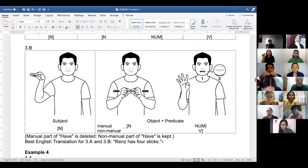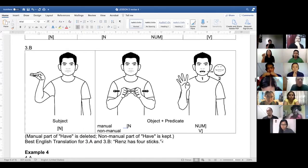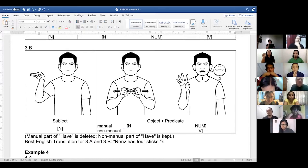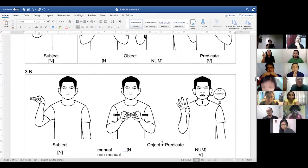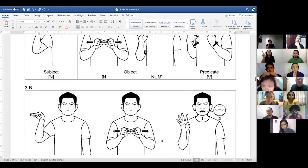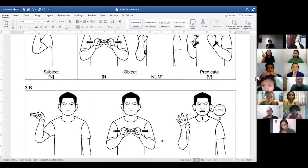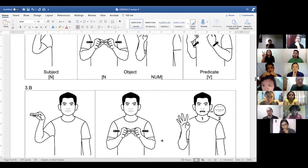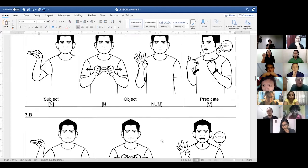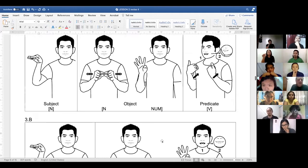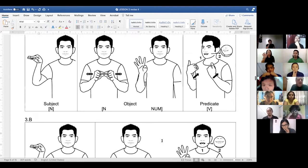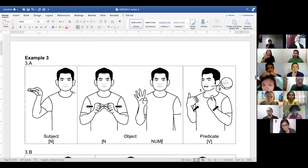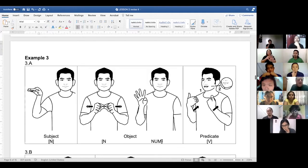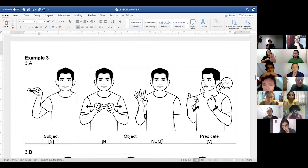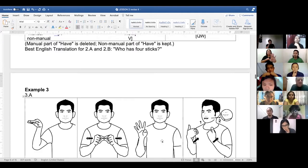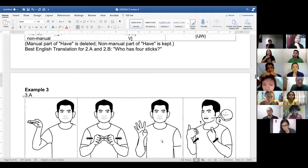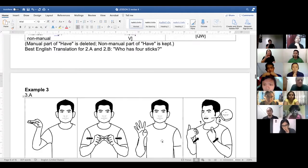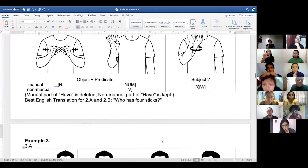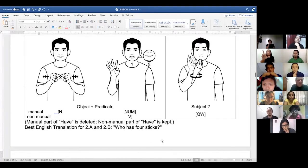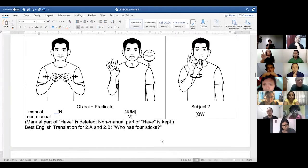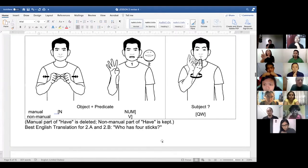3A, sorry, 3A.